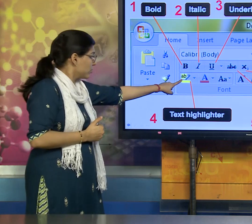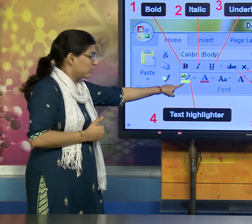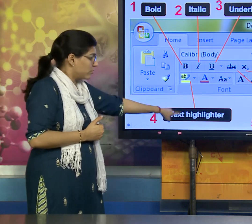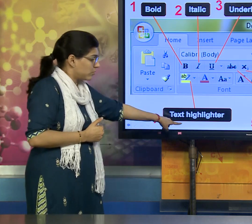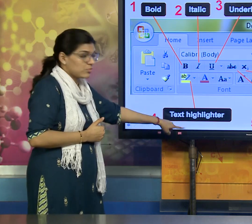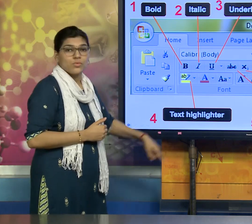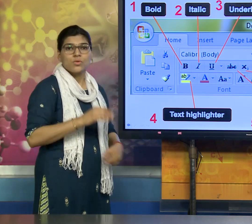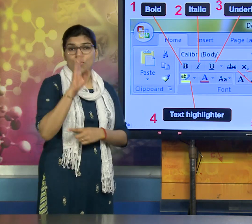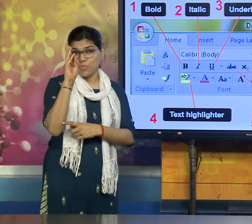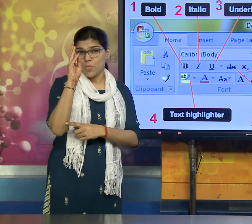Number 4.